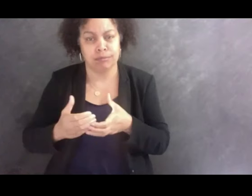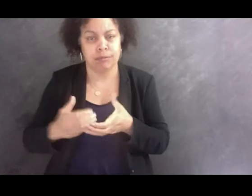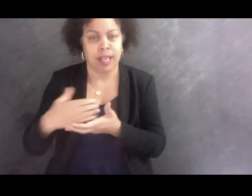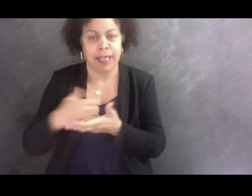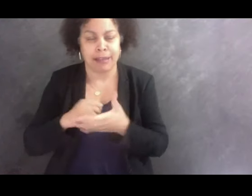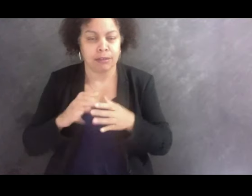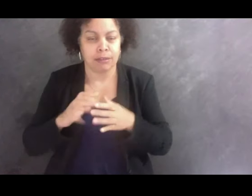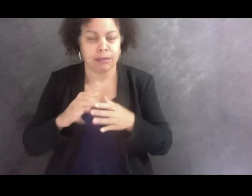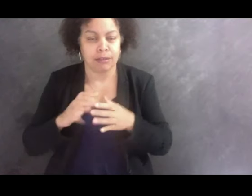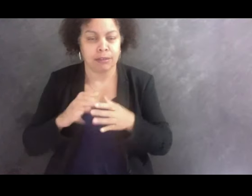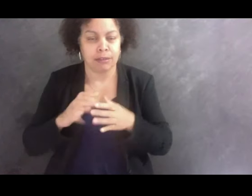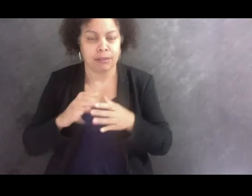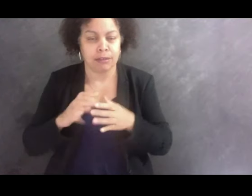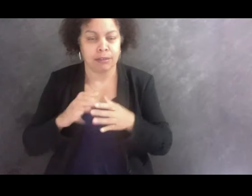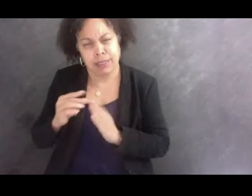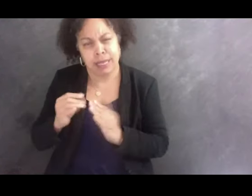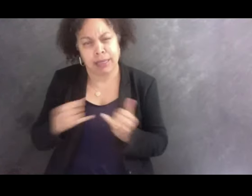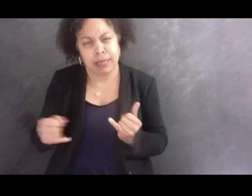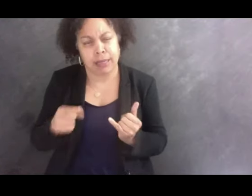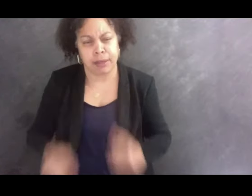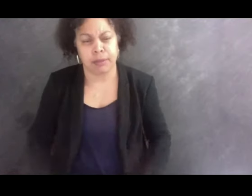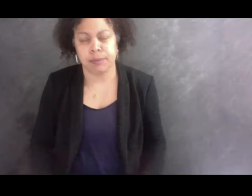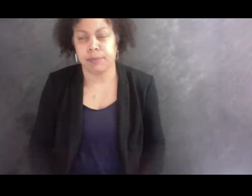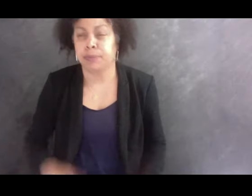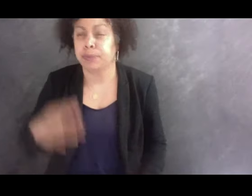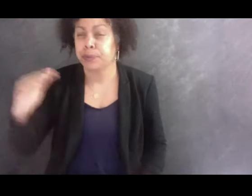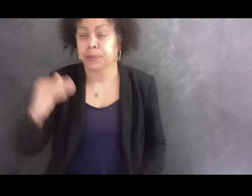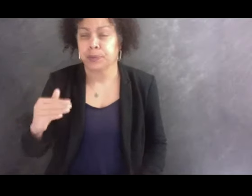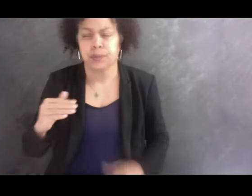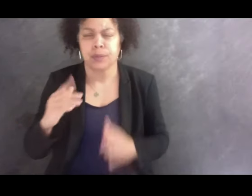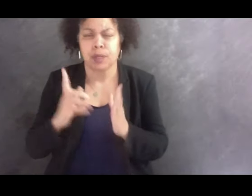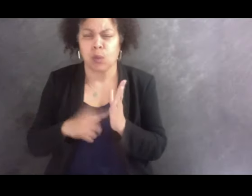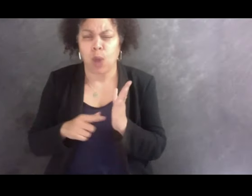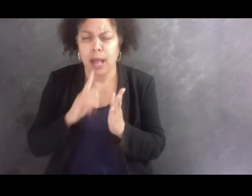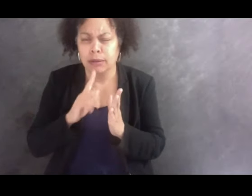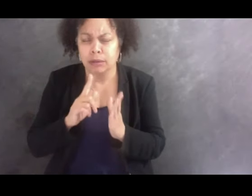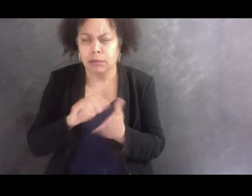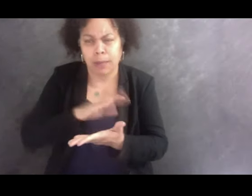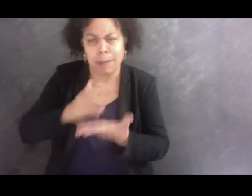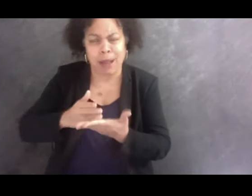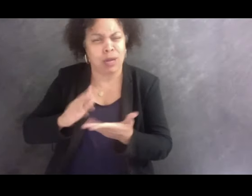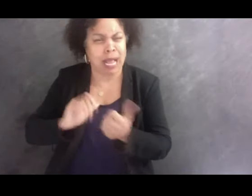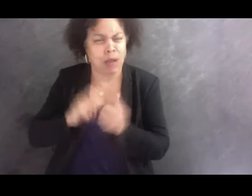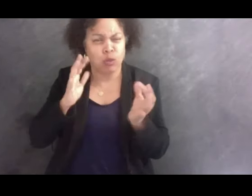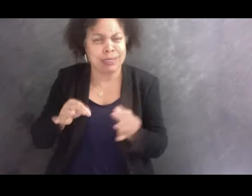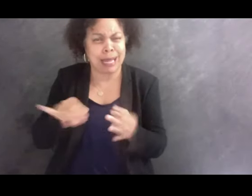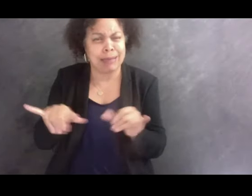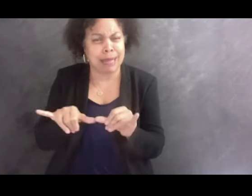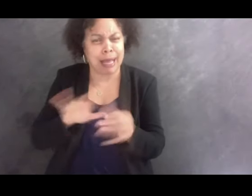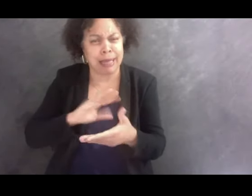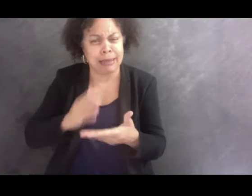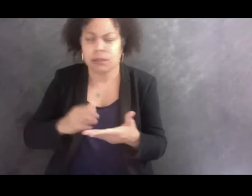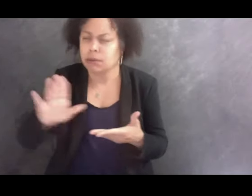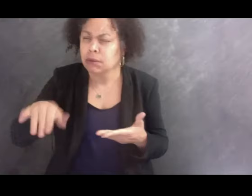All right. What determines your grant award size? Here, I'm not sure if you mean the amount